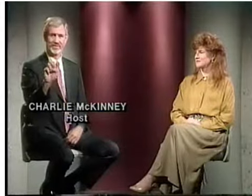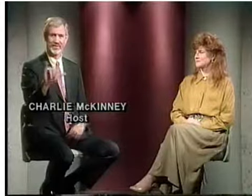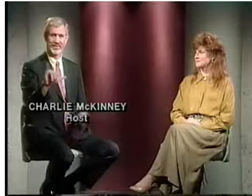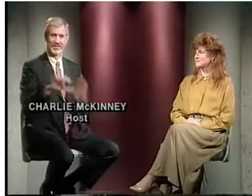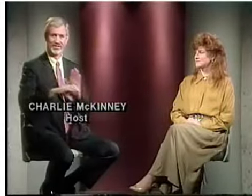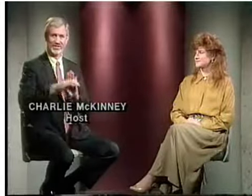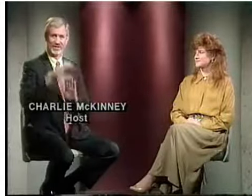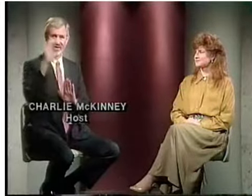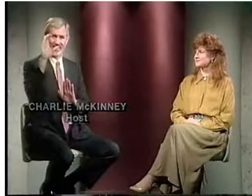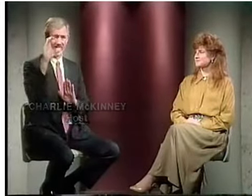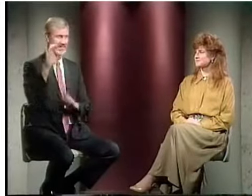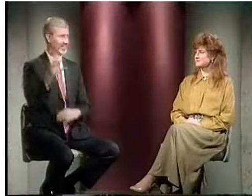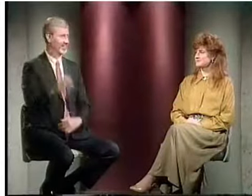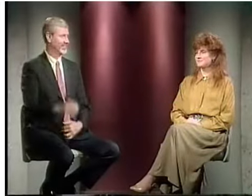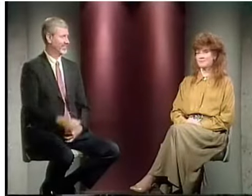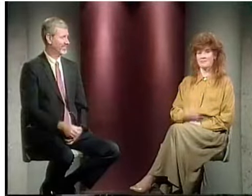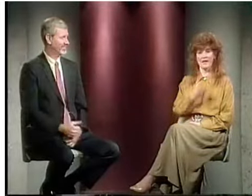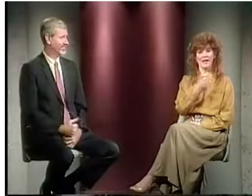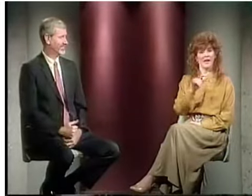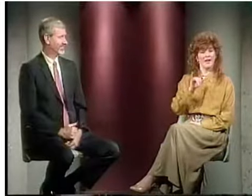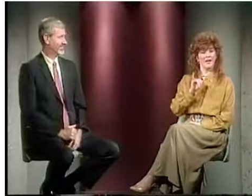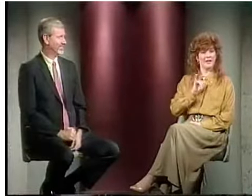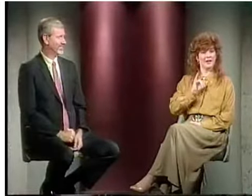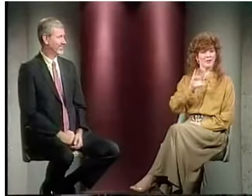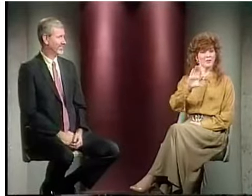Hello, I'm your host, Charlie McKinney.